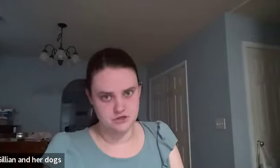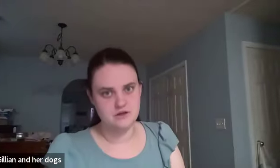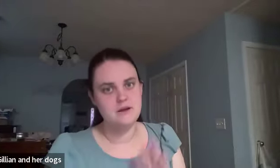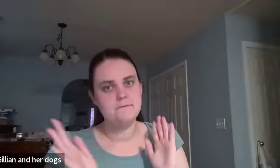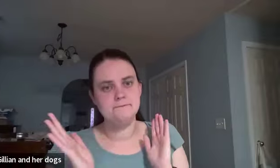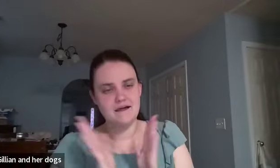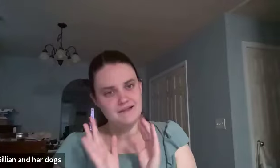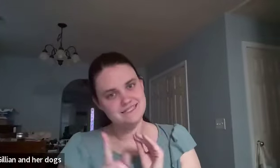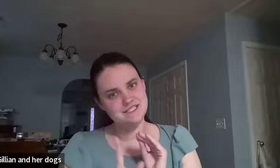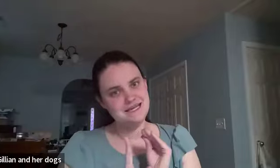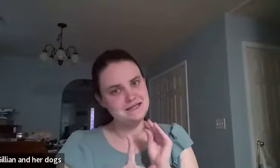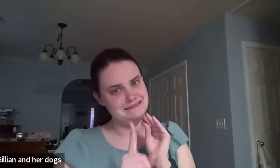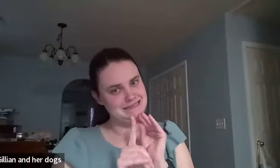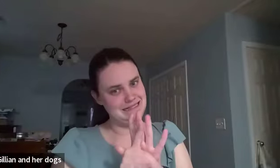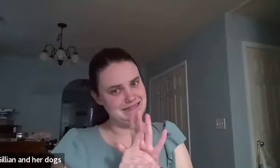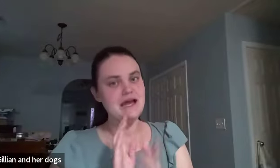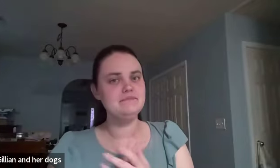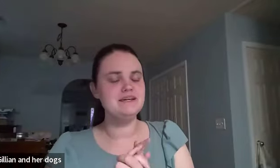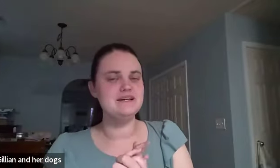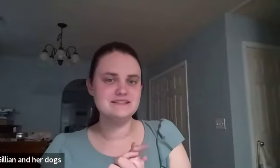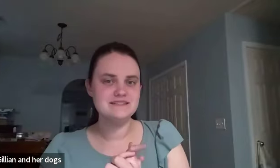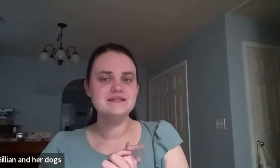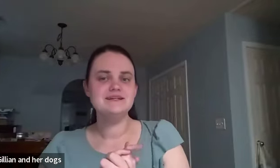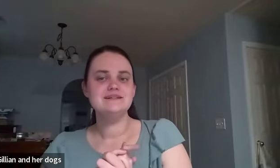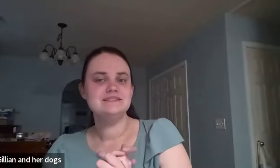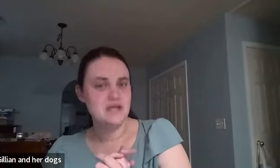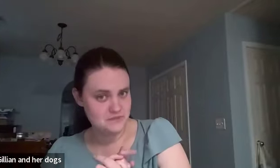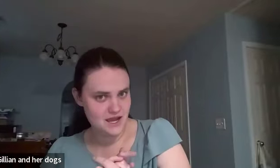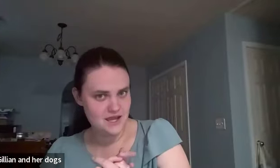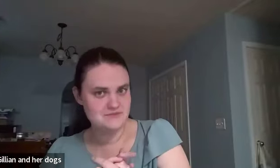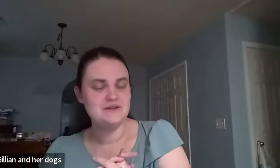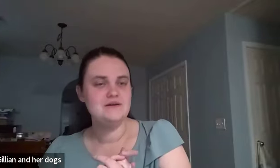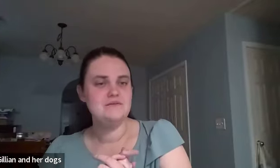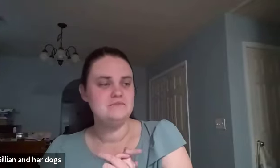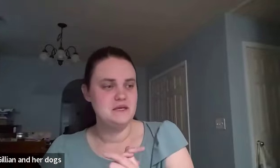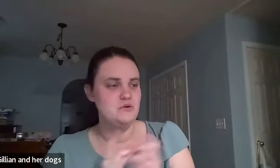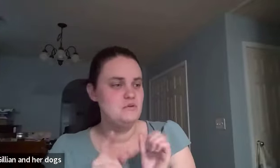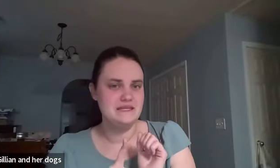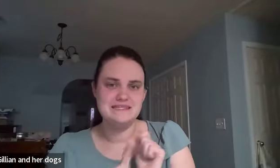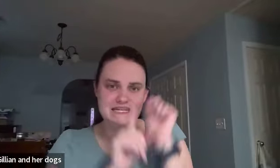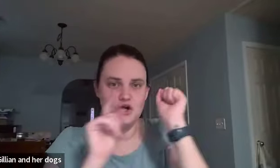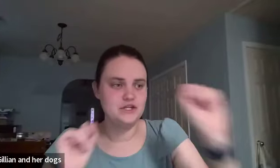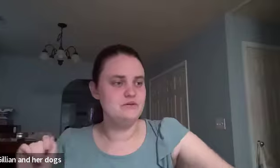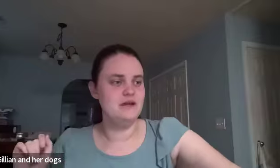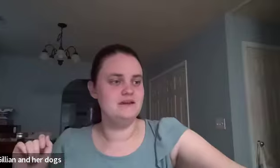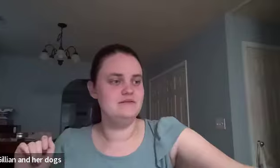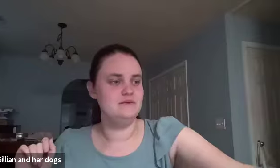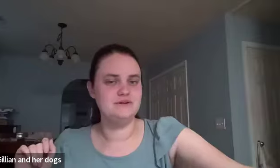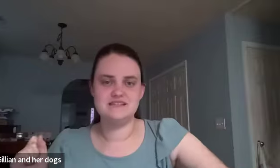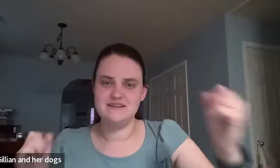shark. But I like to just kind of say that because sometimes people can sneak on you and will sign